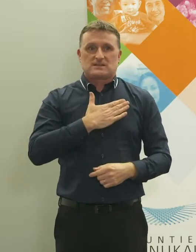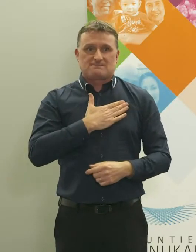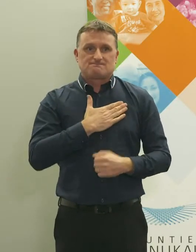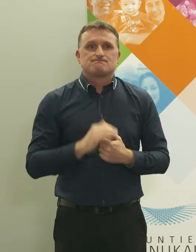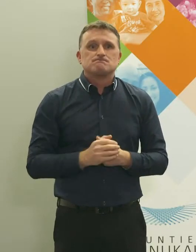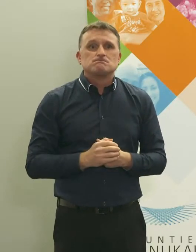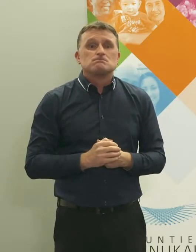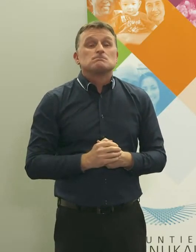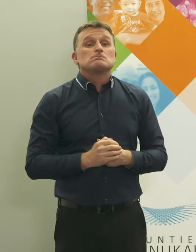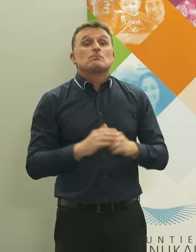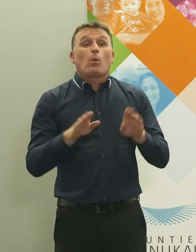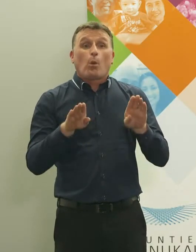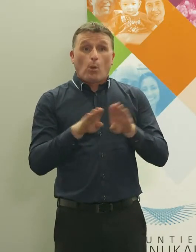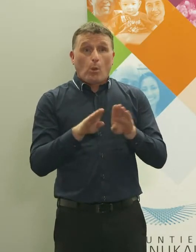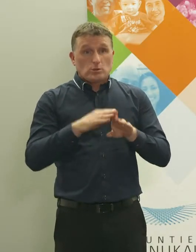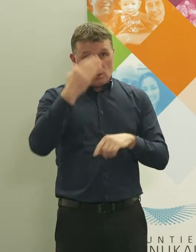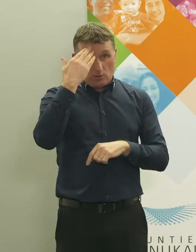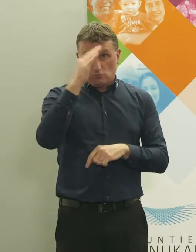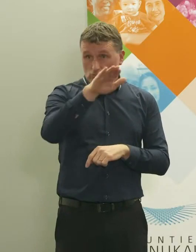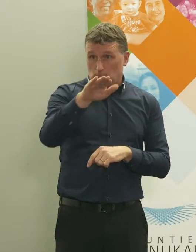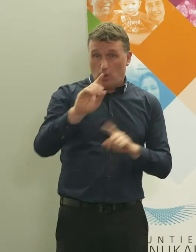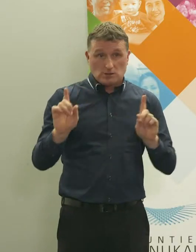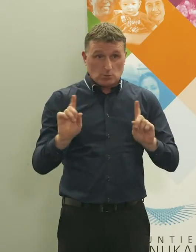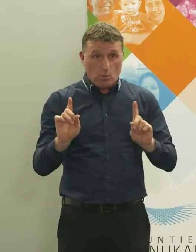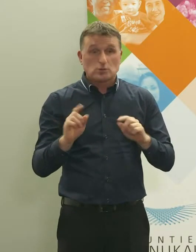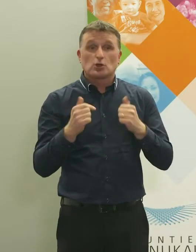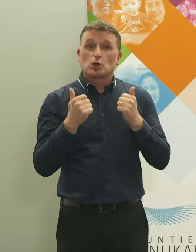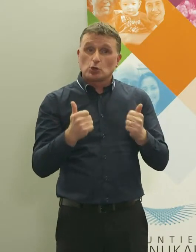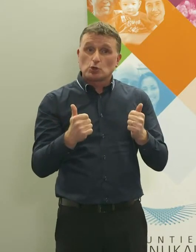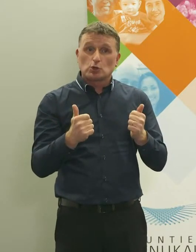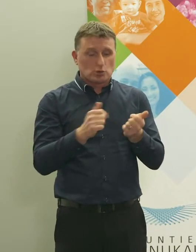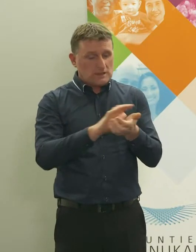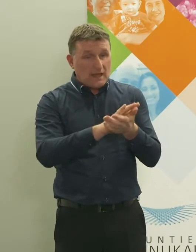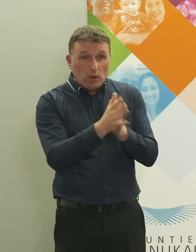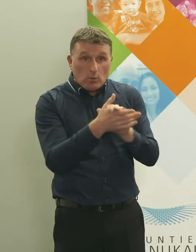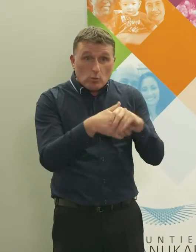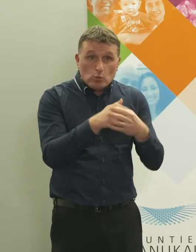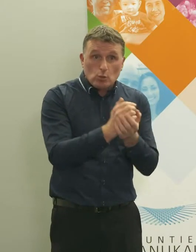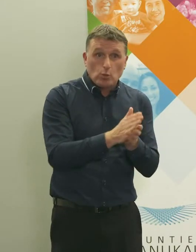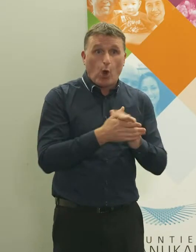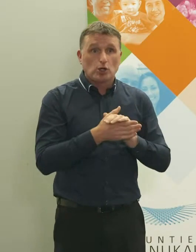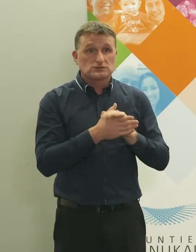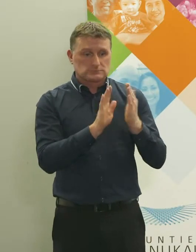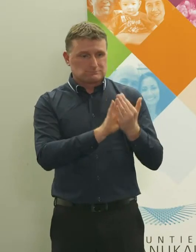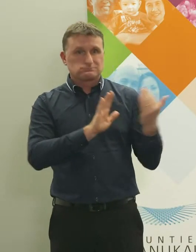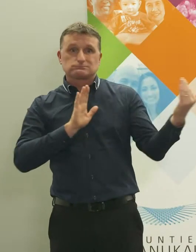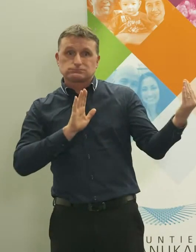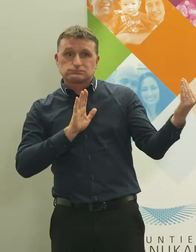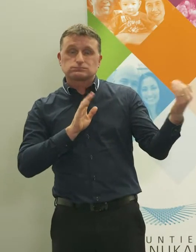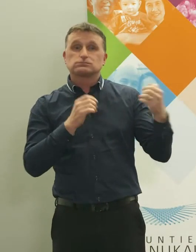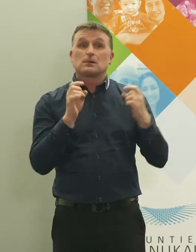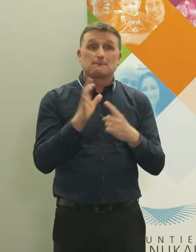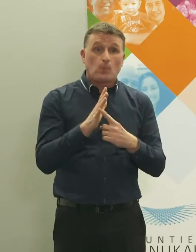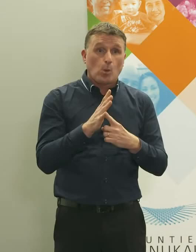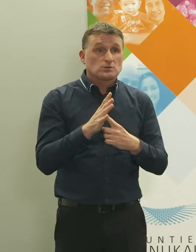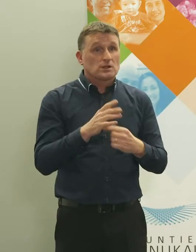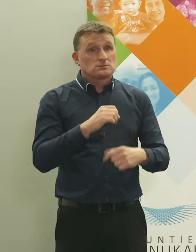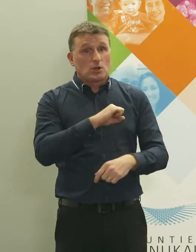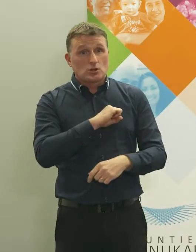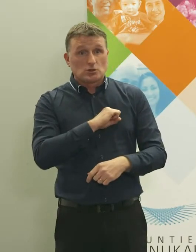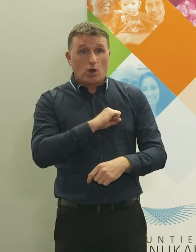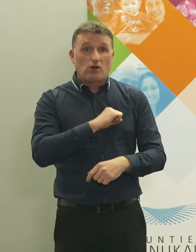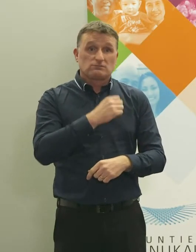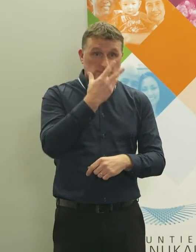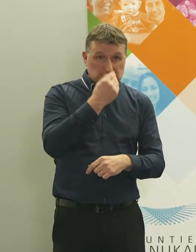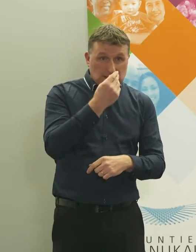reminder to everybody again, it's good to practice good hand hygiene, physical distancing, coughing and sneezing into your